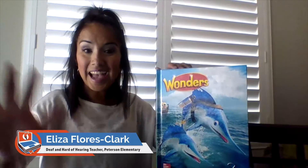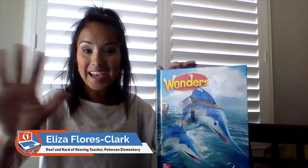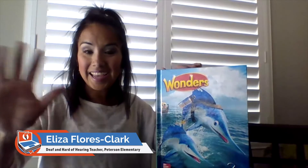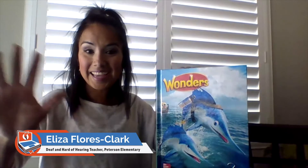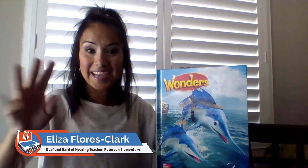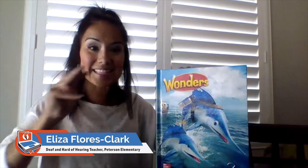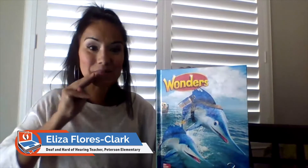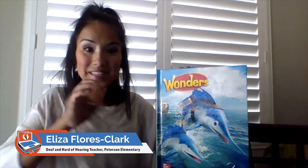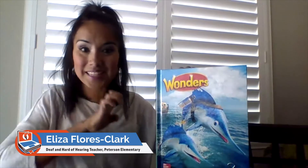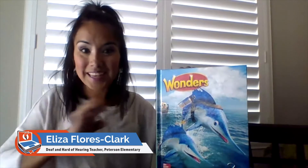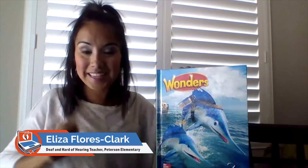Hi guys, it's Miss Eliza.